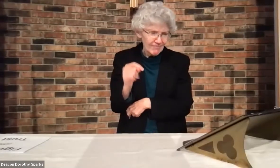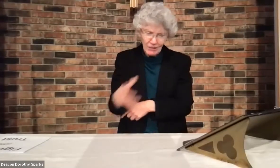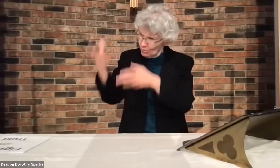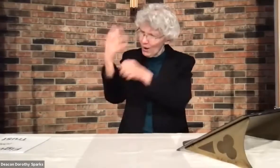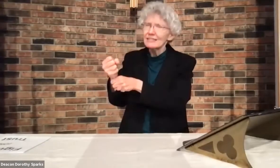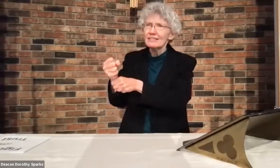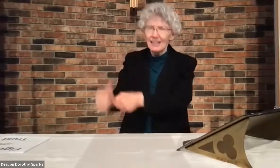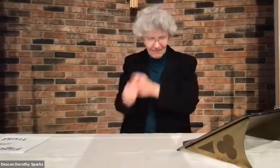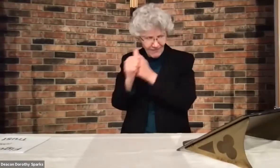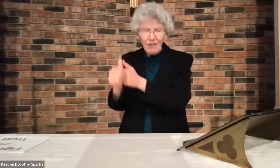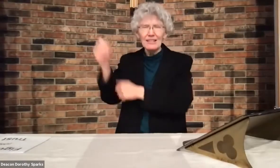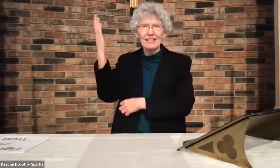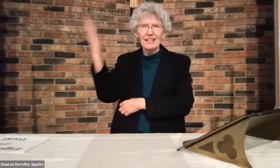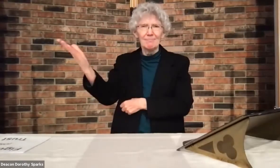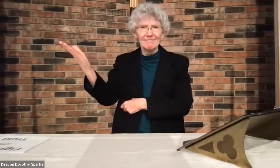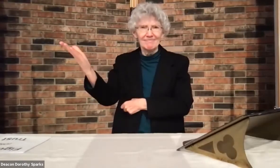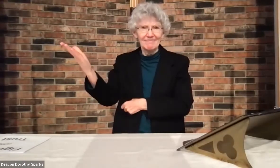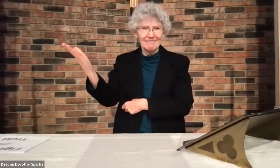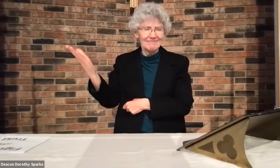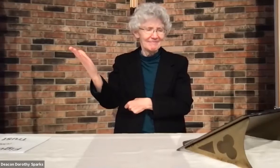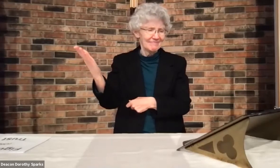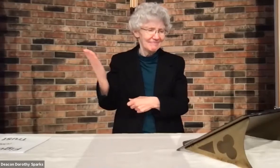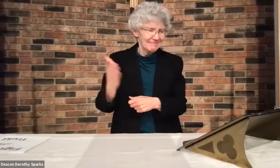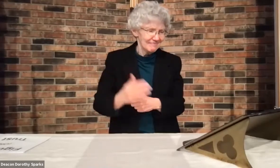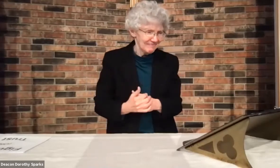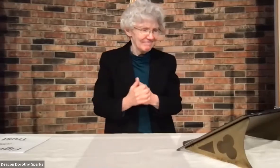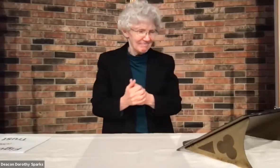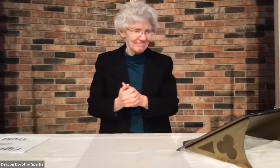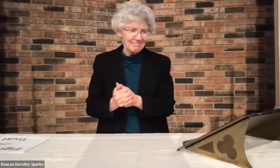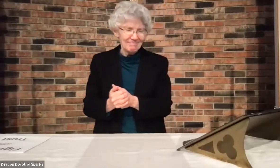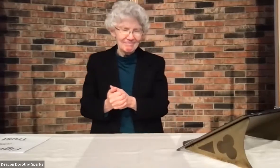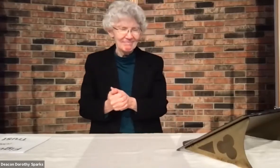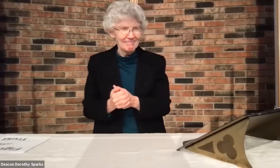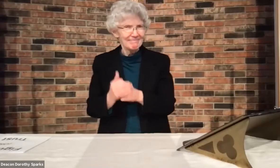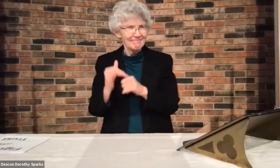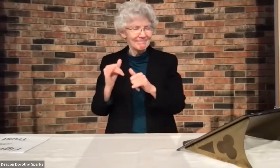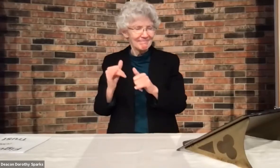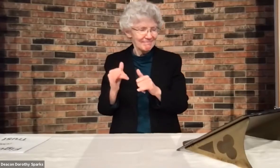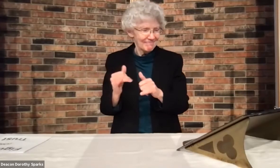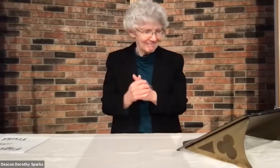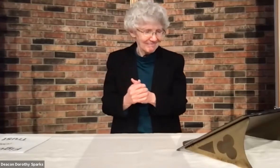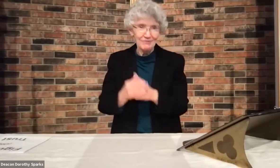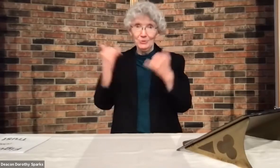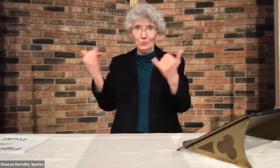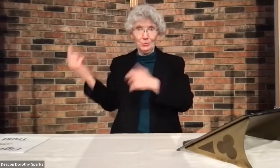Peter did not wait until he had everything figured out before he left and followed